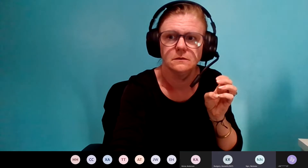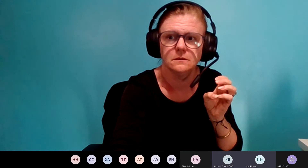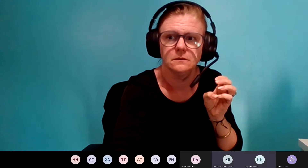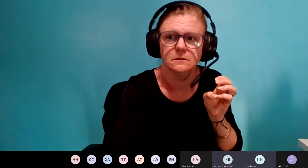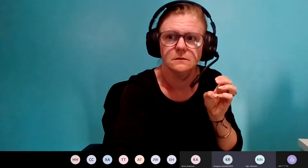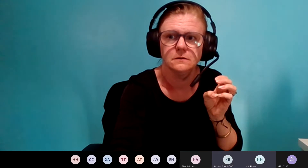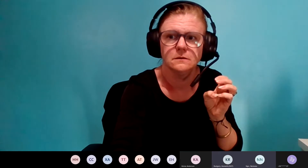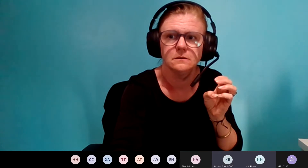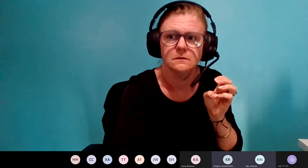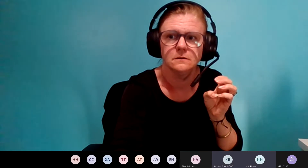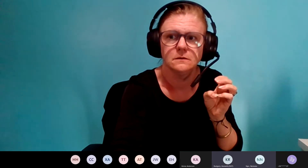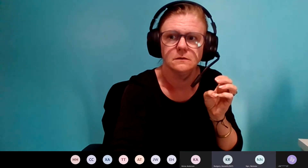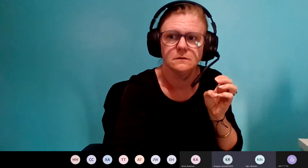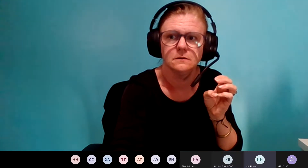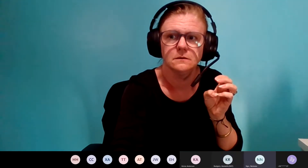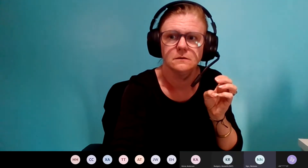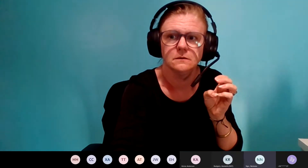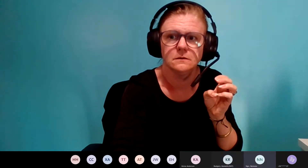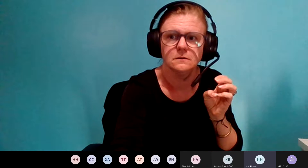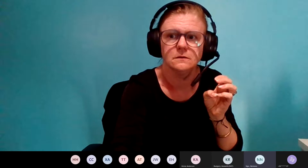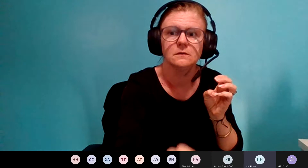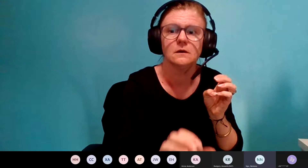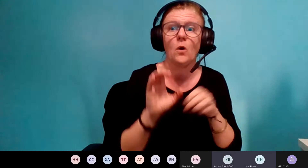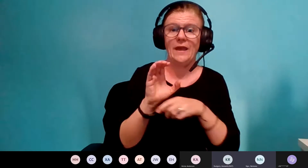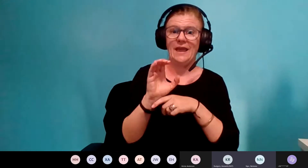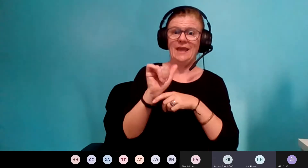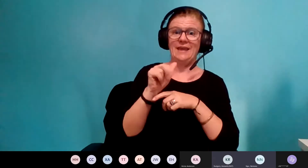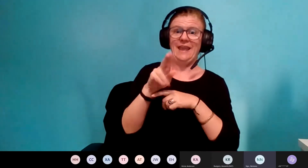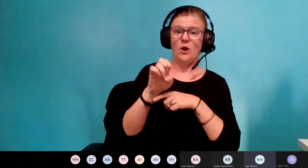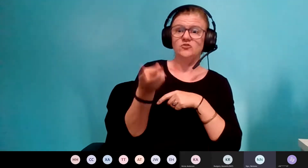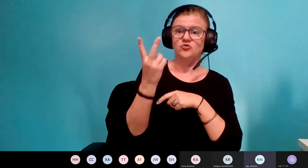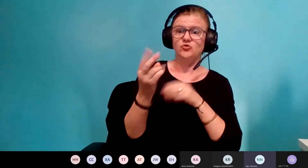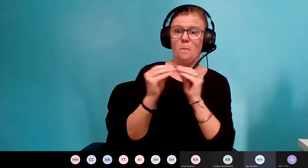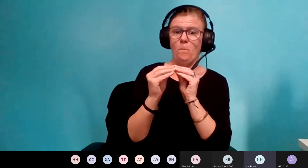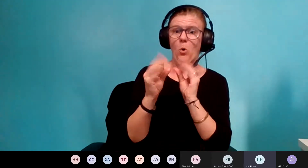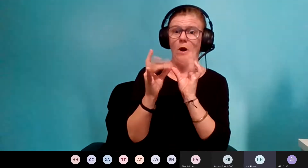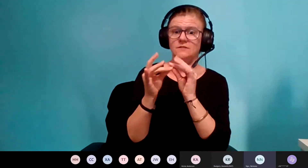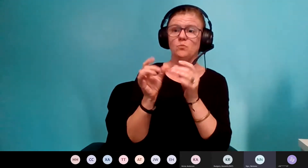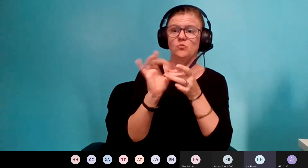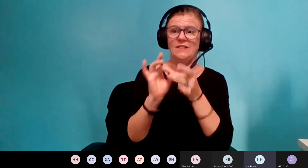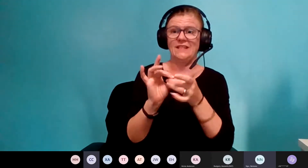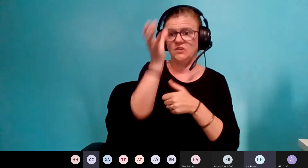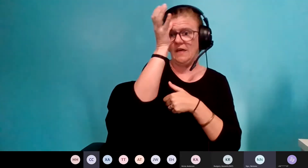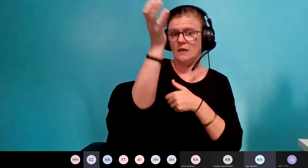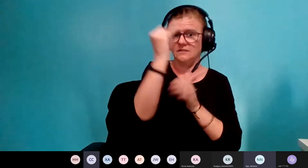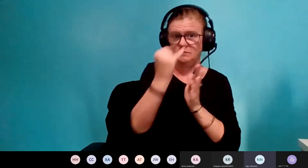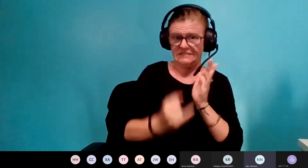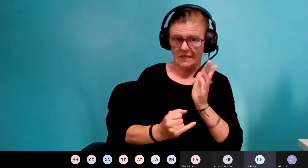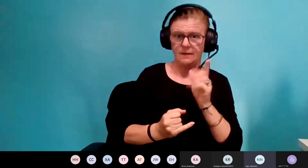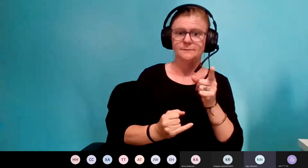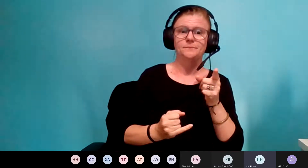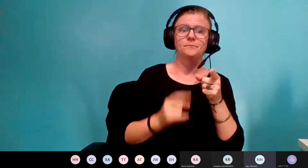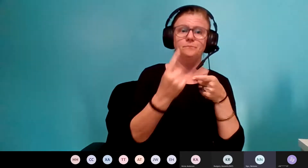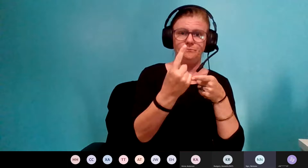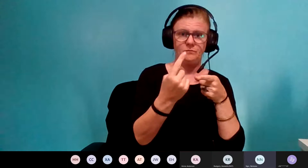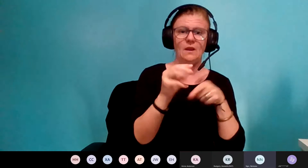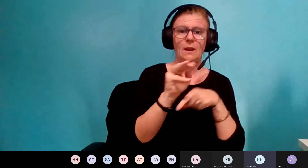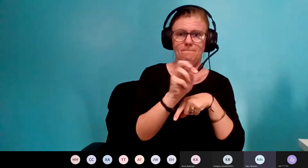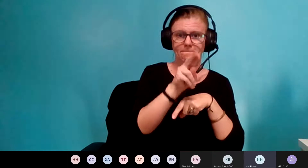Cool. So Carrie, there are 2 more comments for concept design conversation. One from